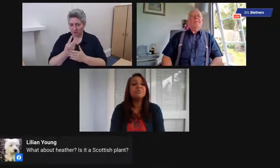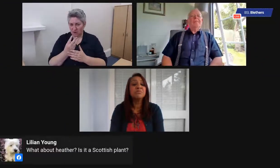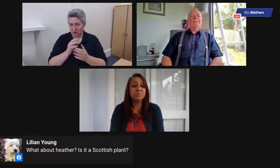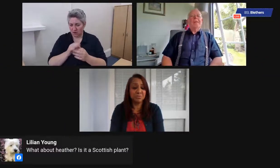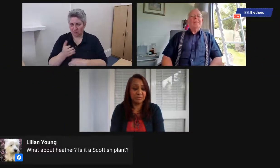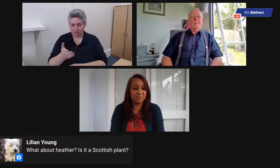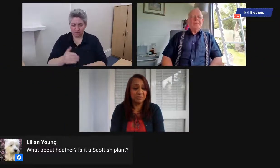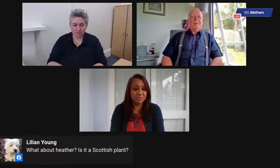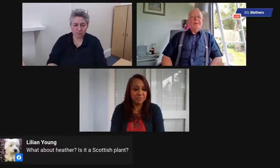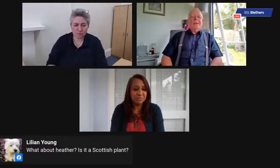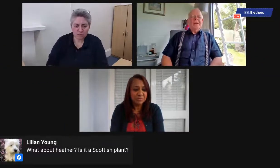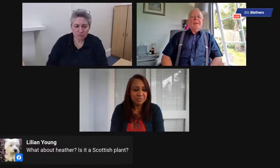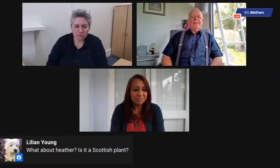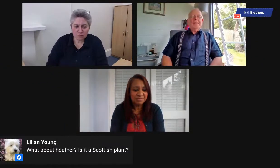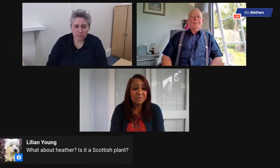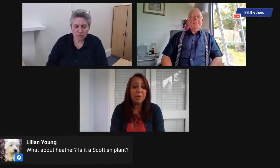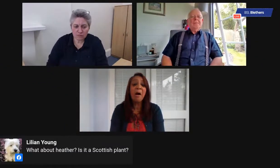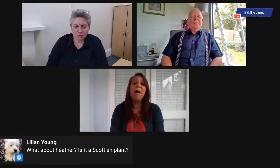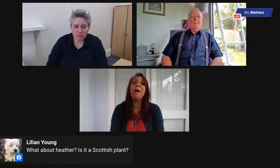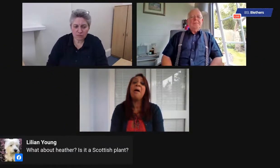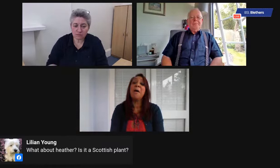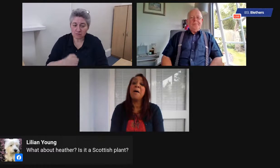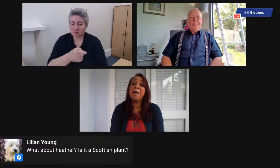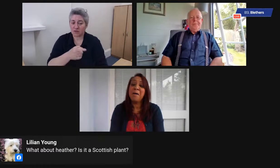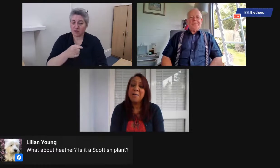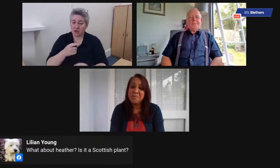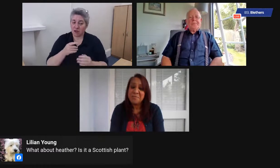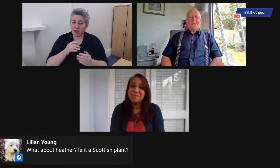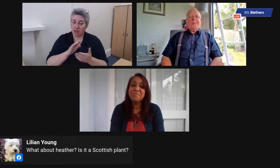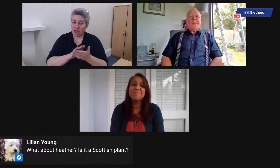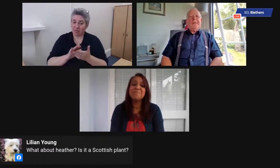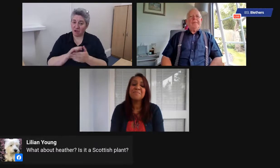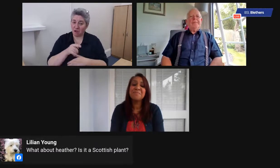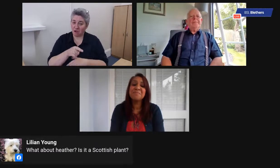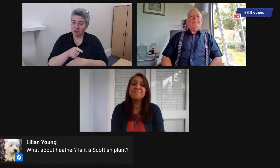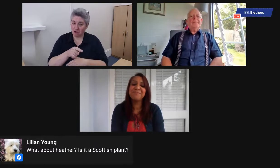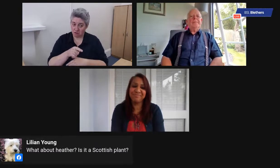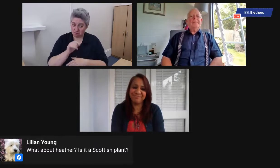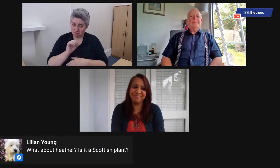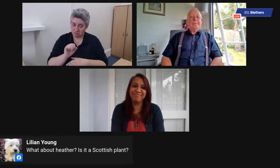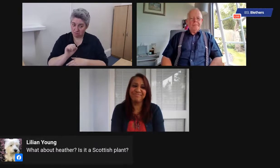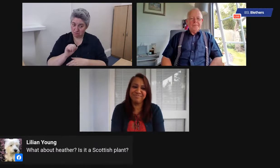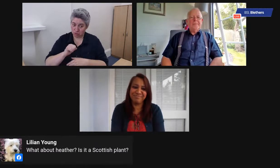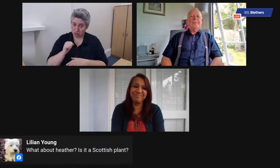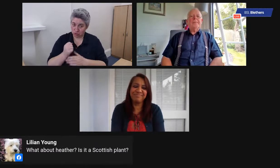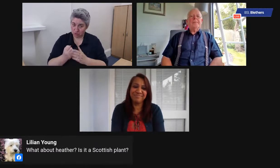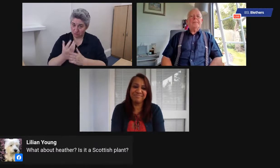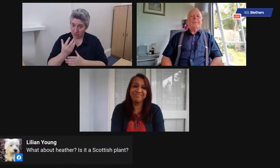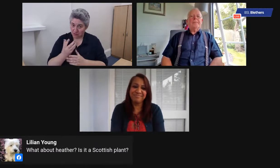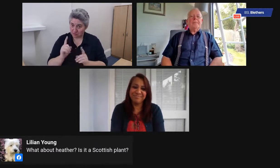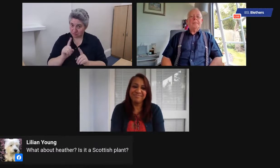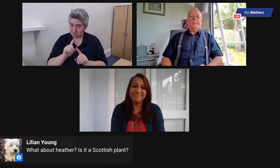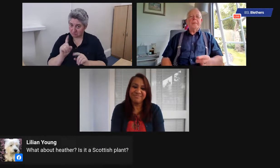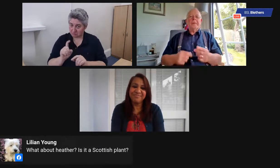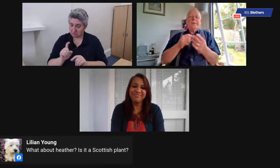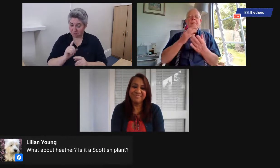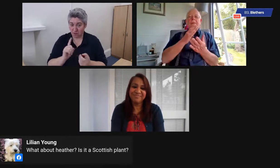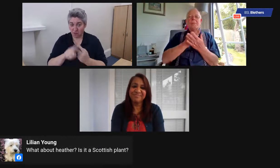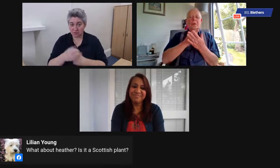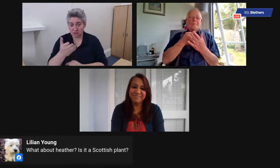Well, I have a question that's come in, and it's from Lillian Young. And it's, what about heather?